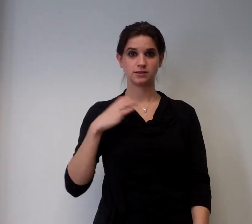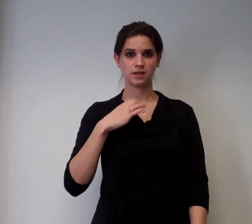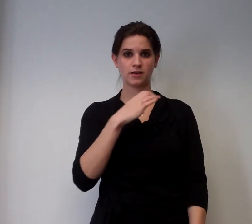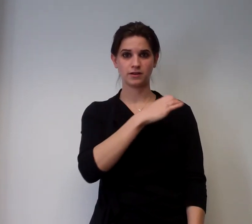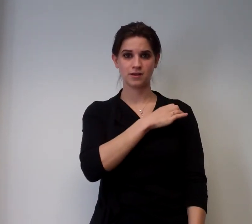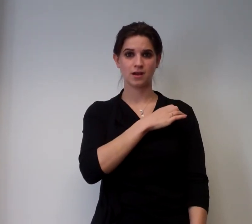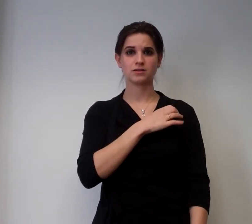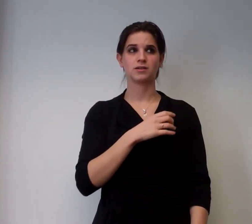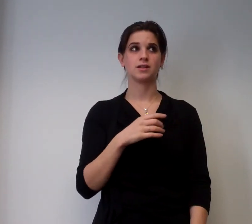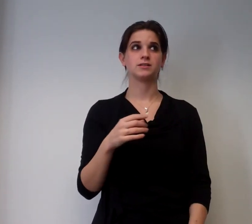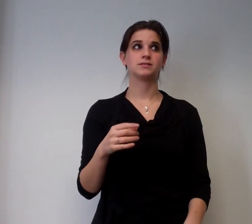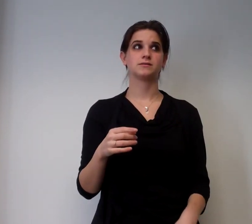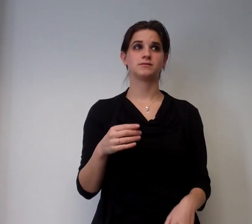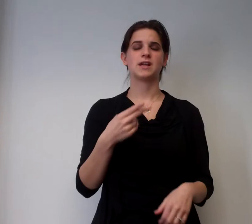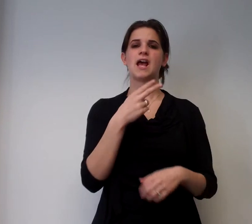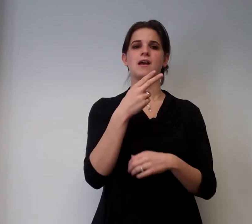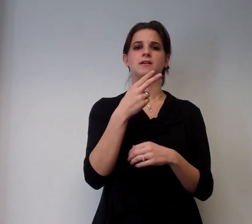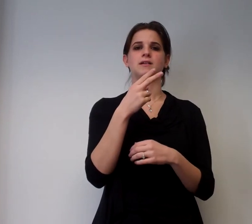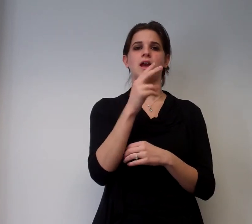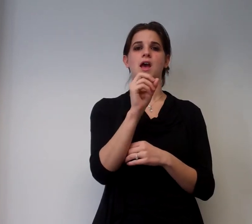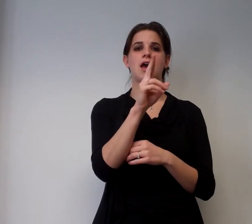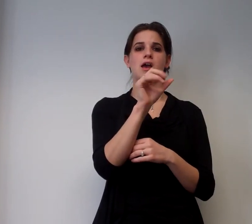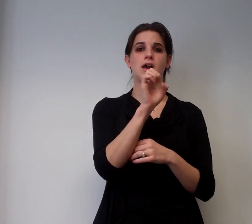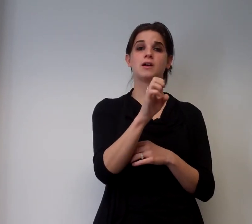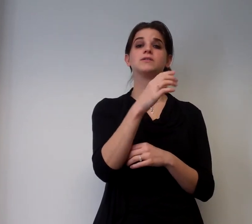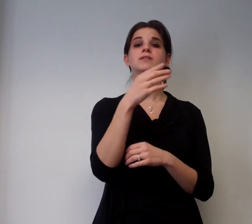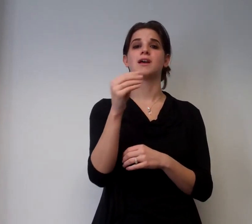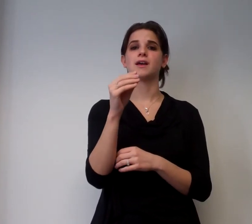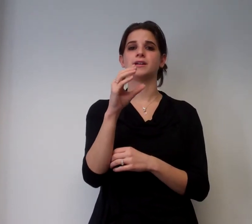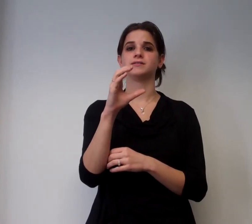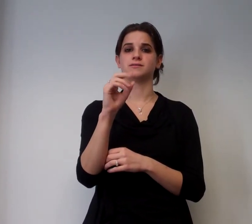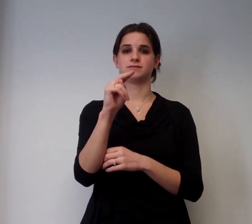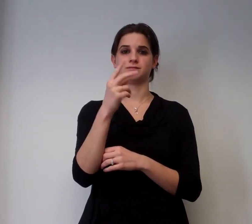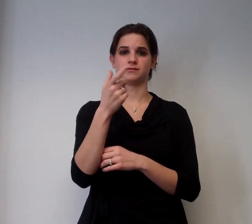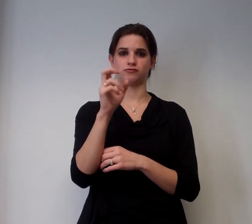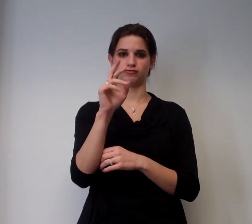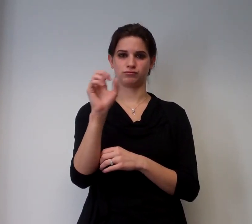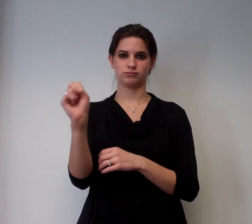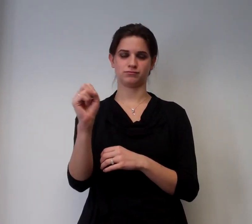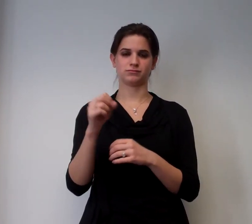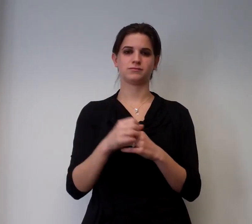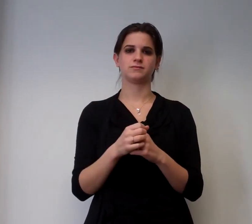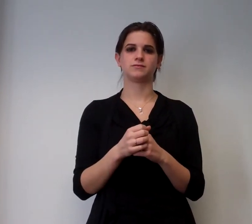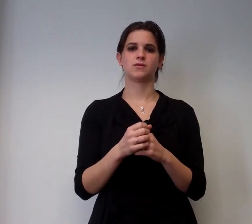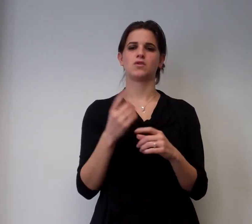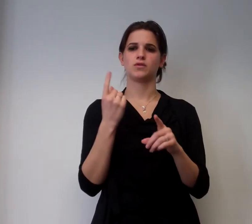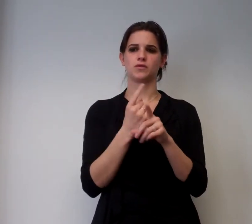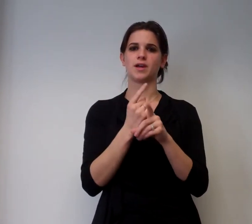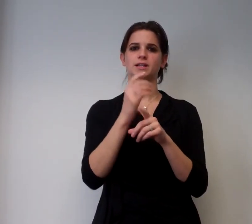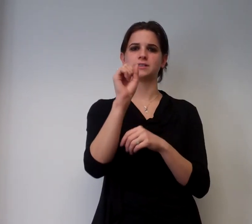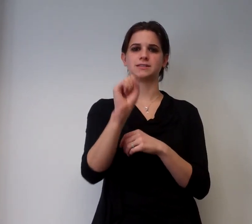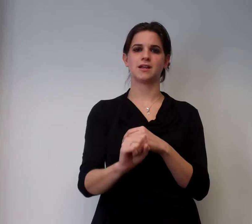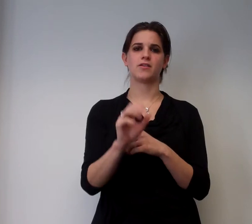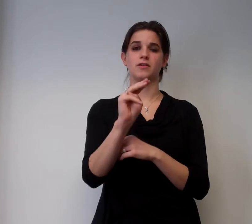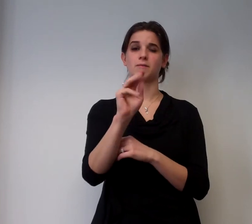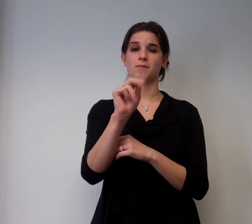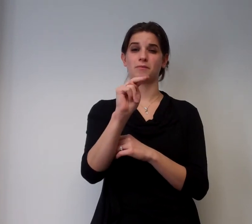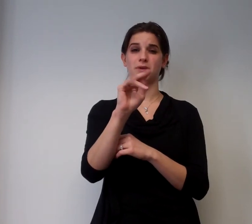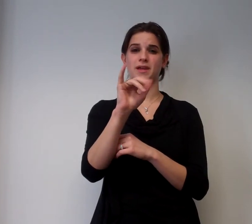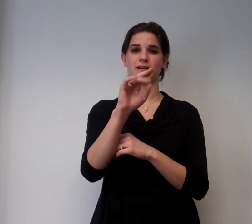members. Southern Manifesto. Very good. Southern Manifesto, remember that. That was in the term. Where they said that the federal government didn't